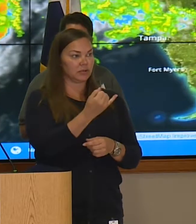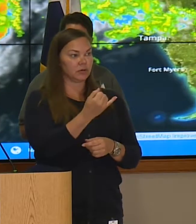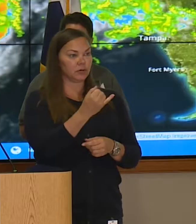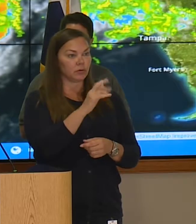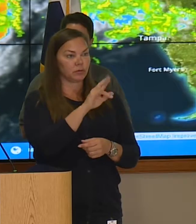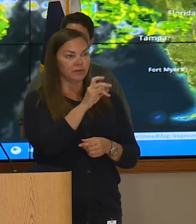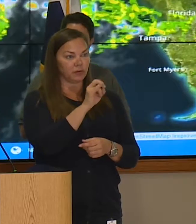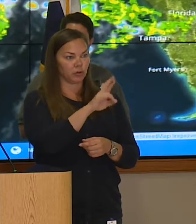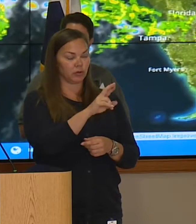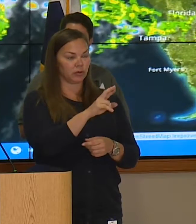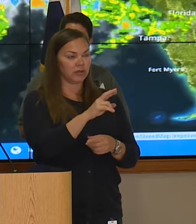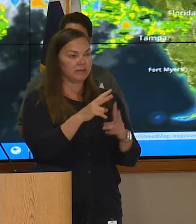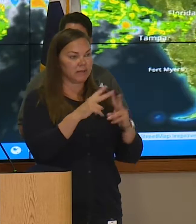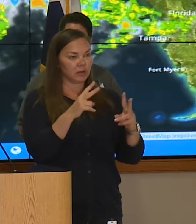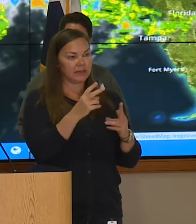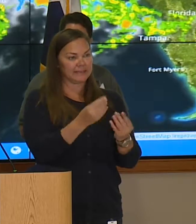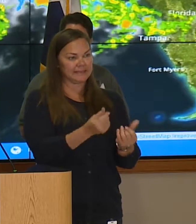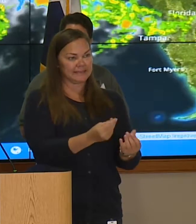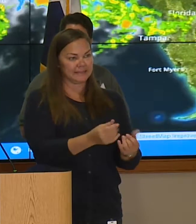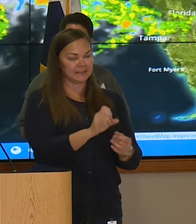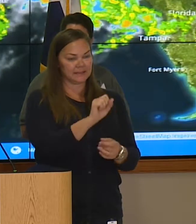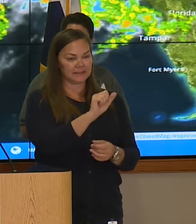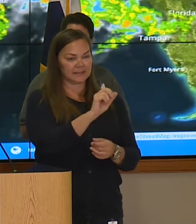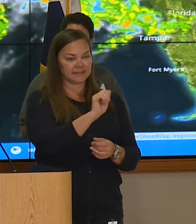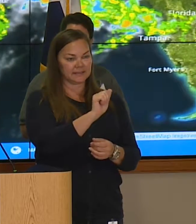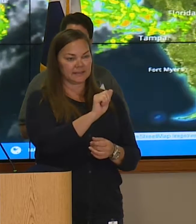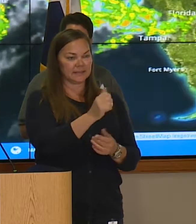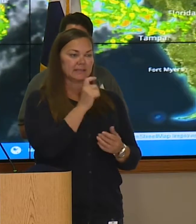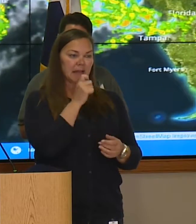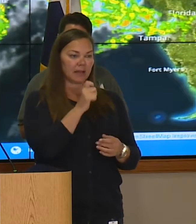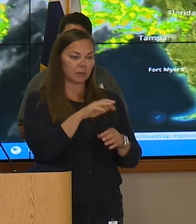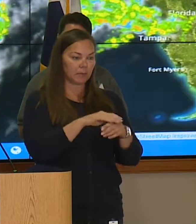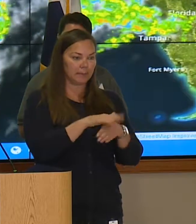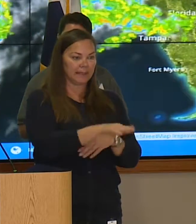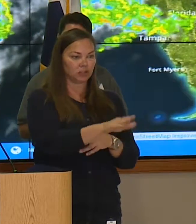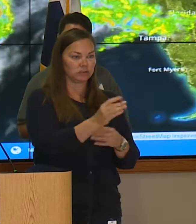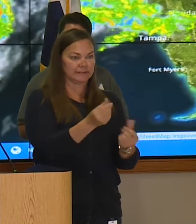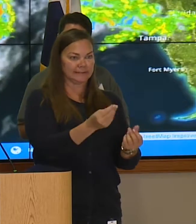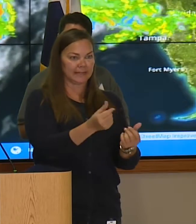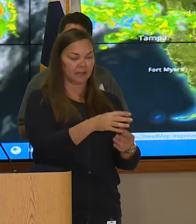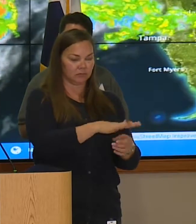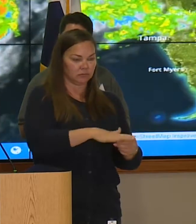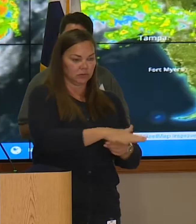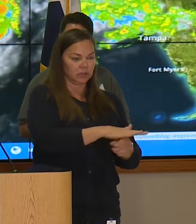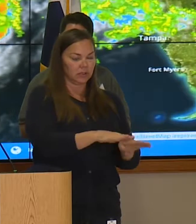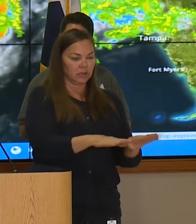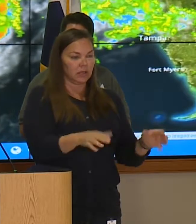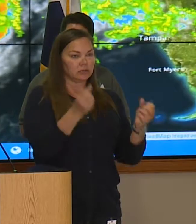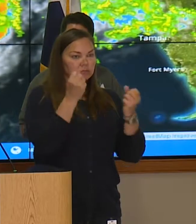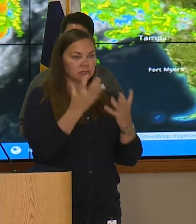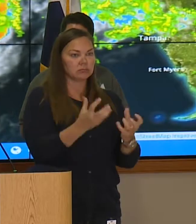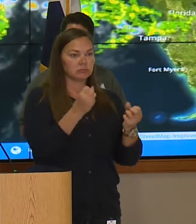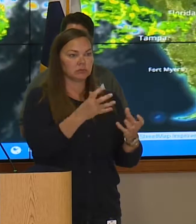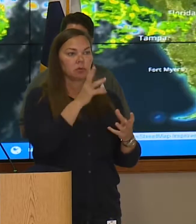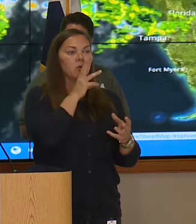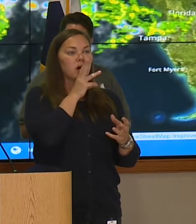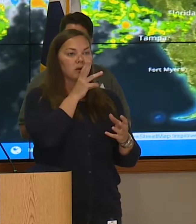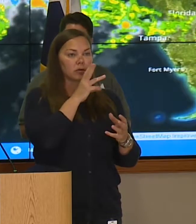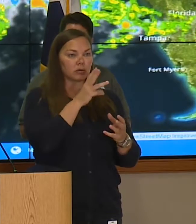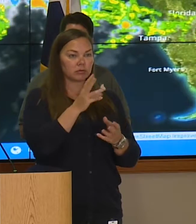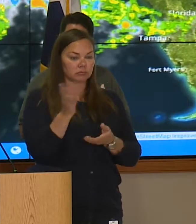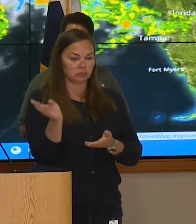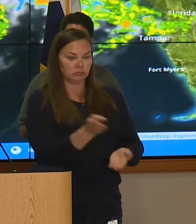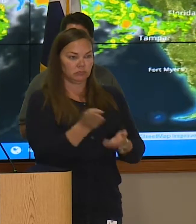San Jacinto River is a very sandy river. It's a very sandy bottom, like beach sand. And as these massive amounts of flow come